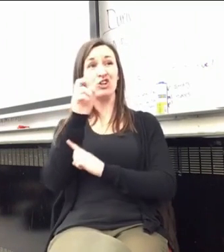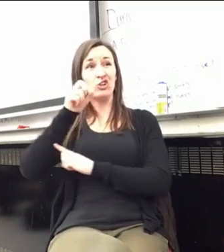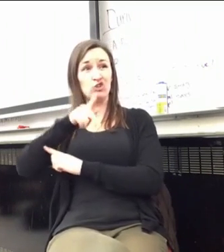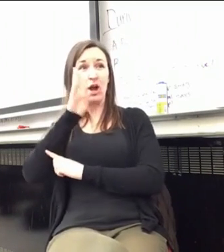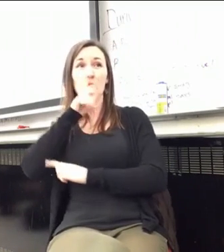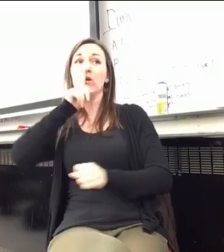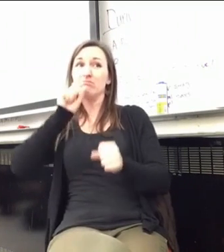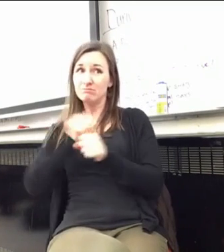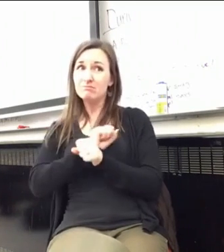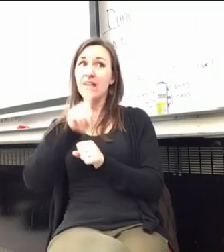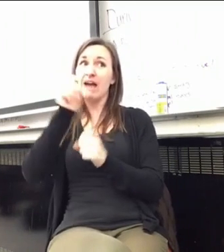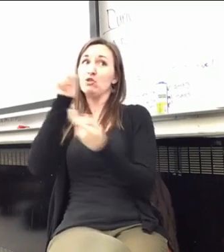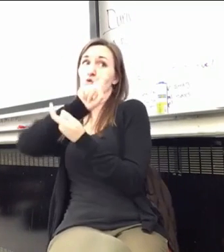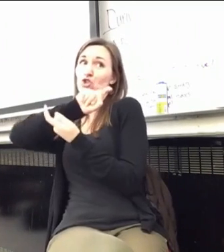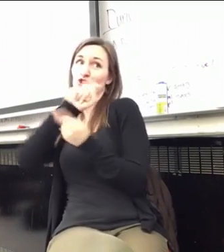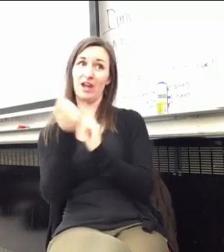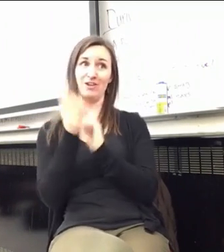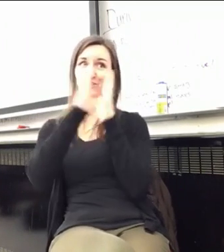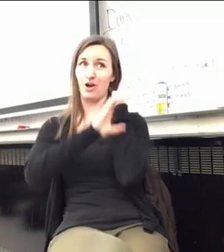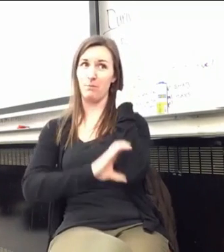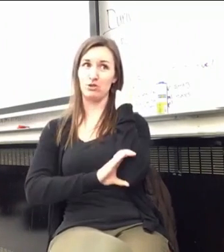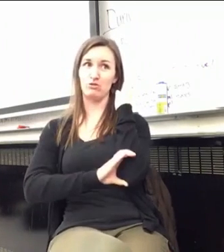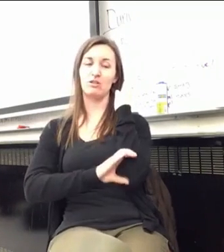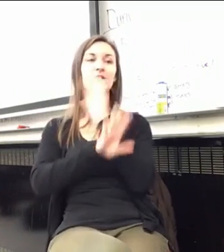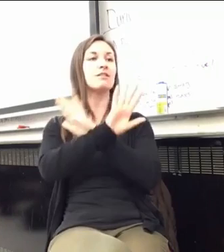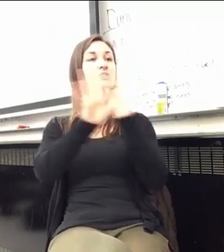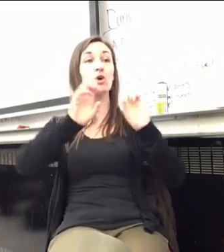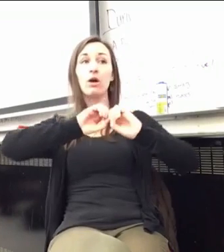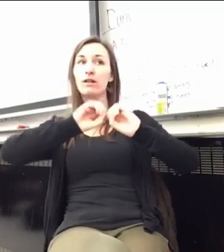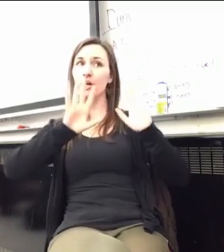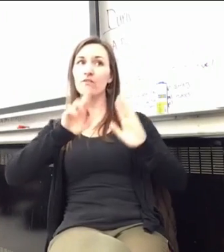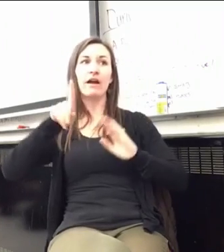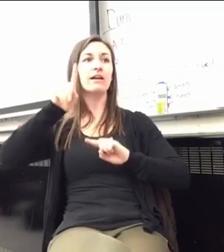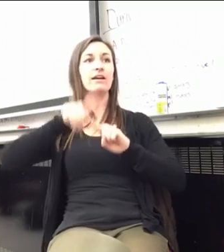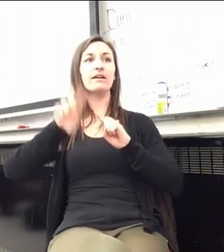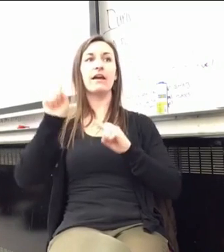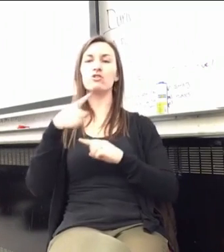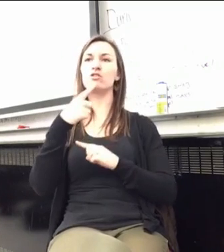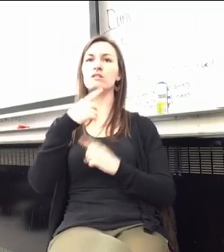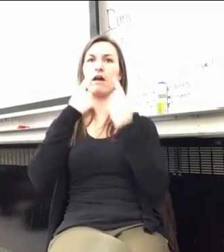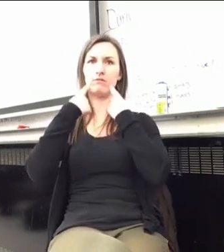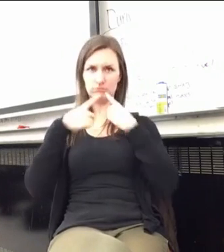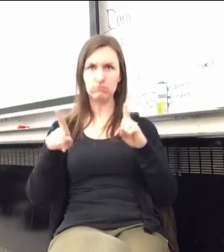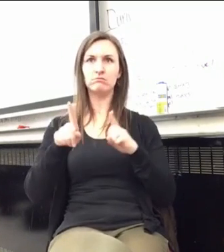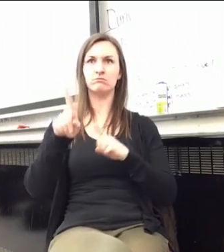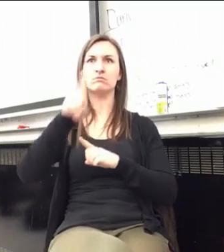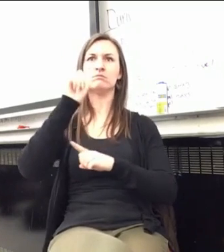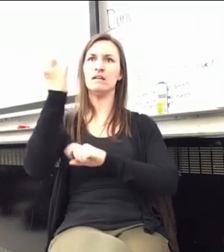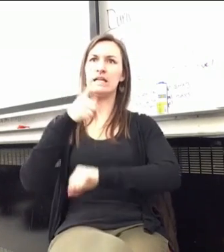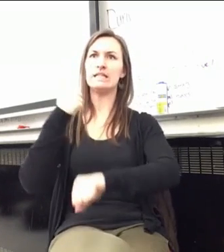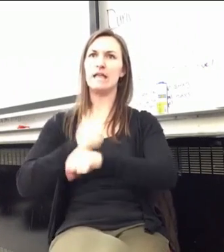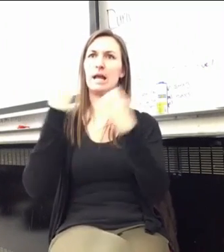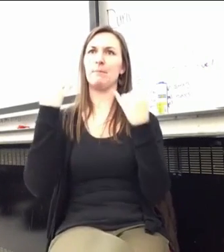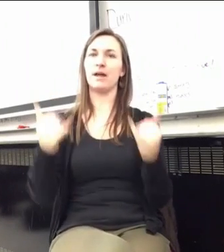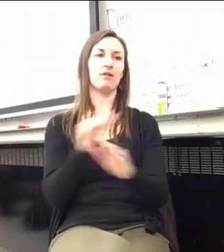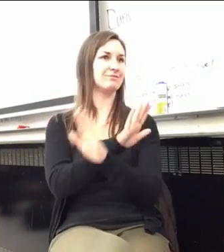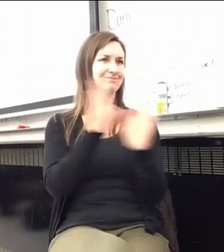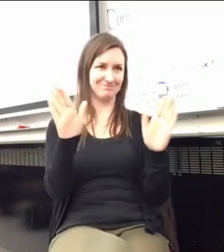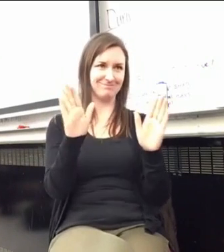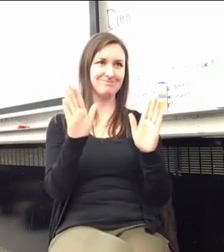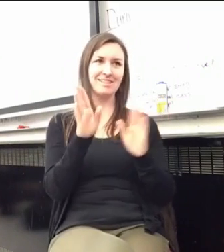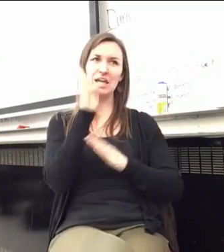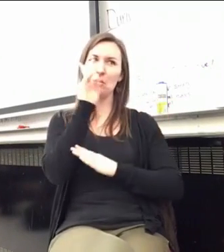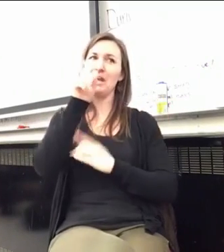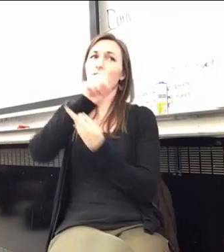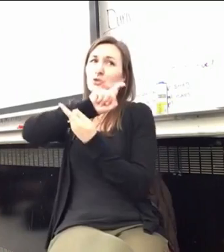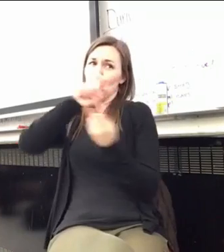So it's not one of those things that they can just order. He would have to fundamentally change the U.S. Constitution to do it. And I don't know if he could. Most people say he can't. How